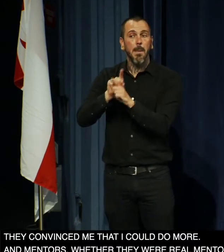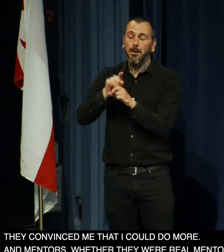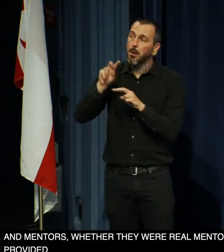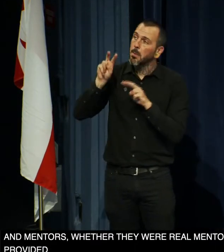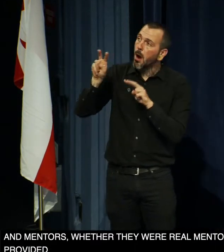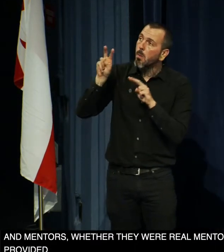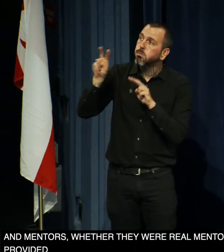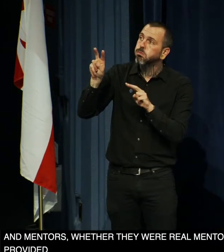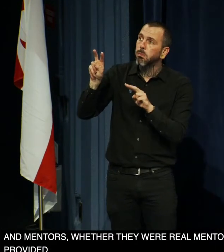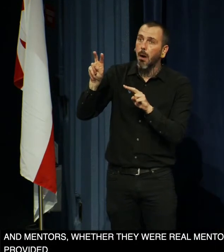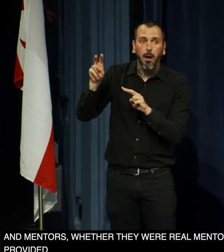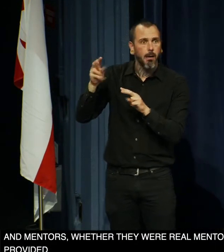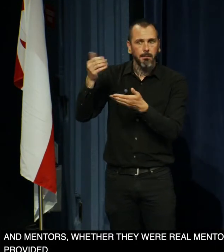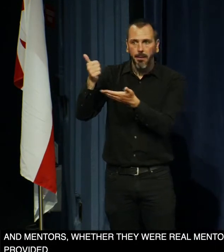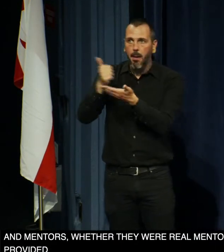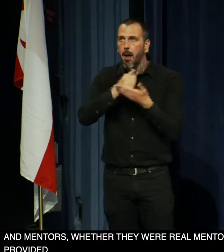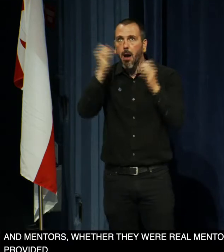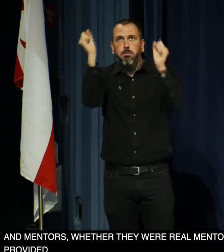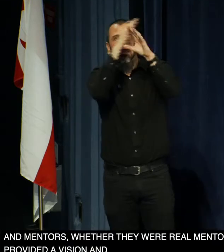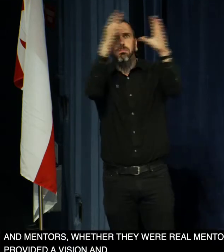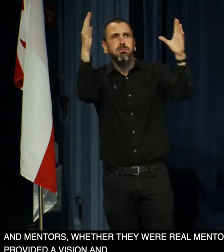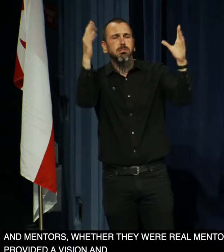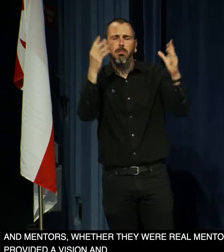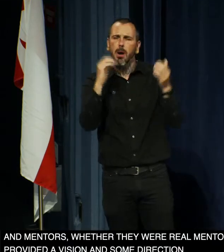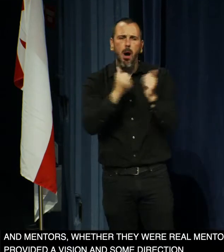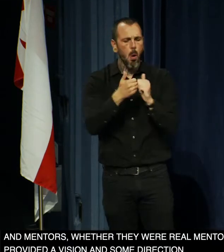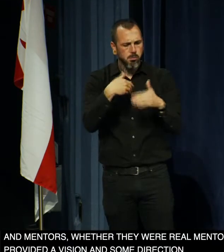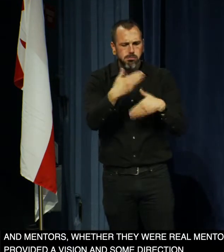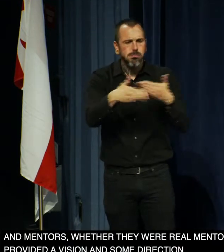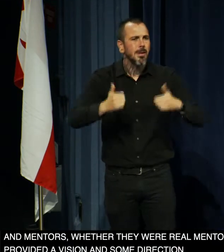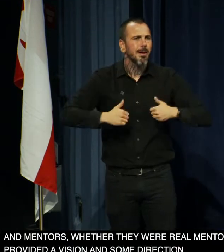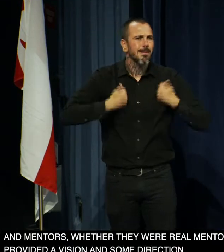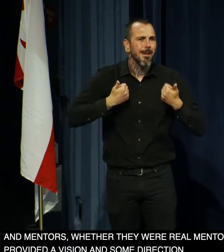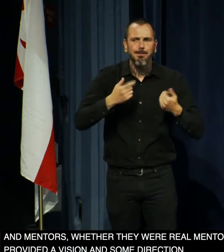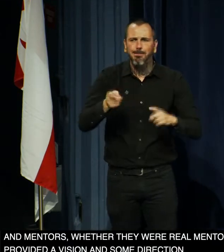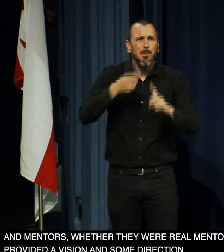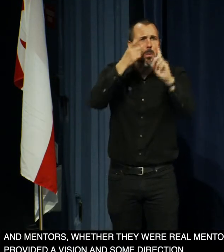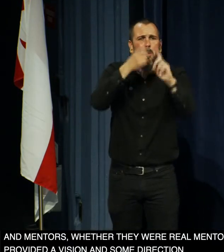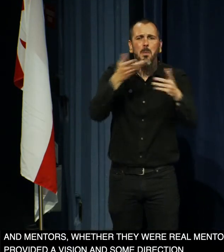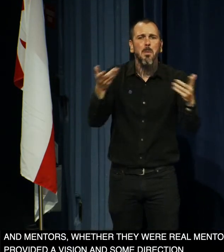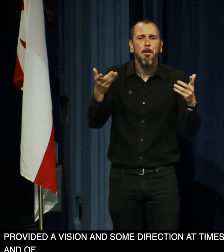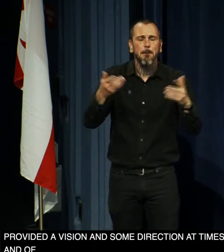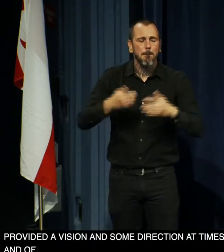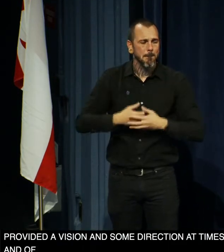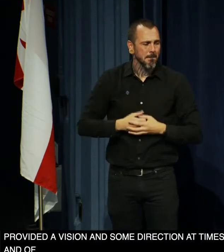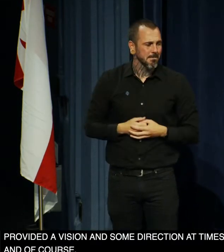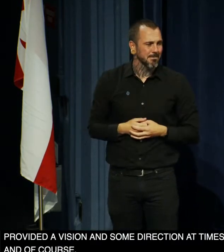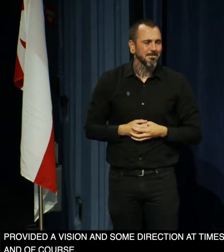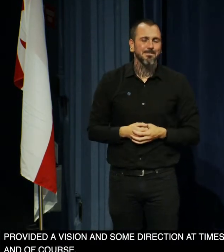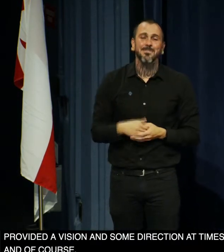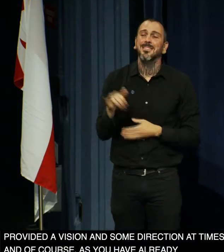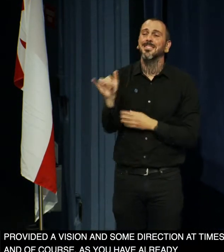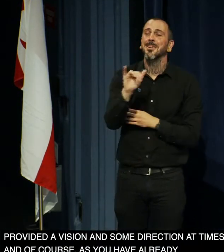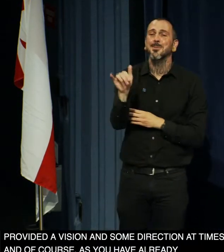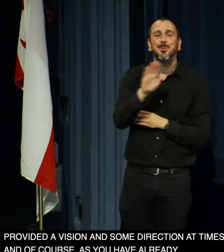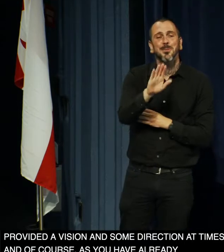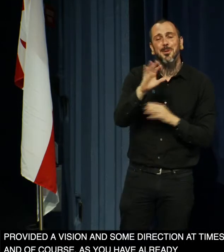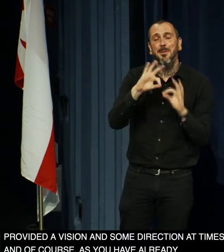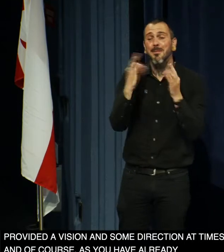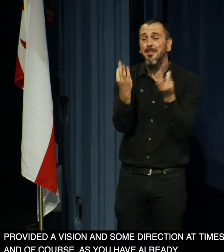Each year, our campus welcomes new learners, all eager, many anxious, but each filled with optimism about their learning